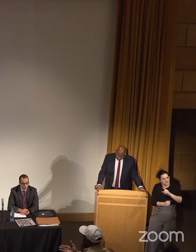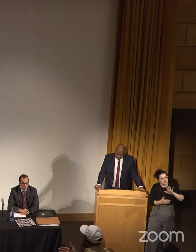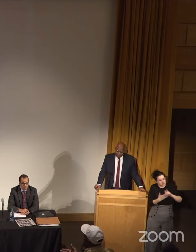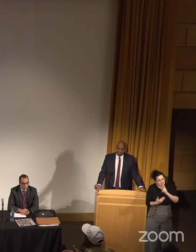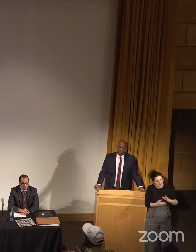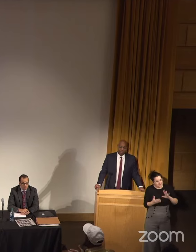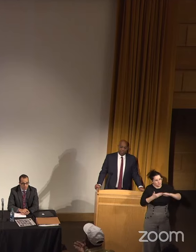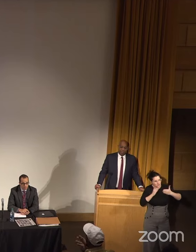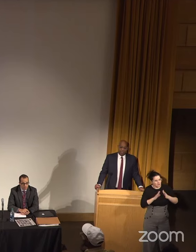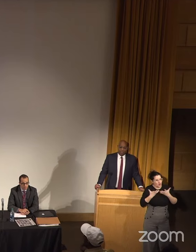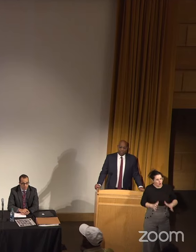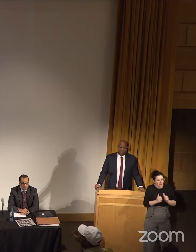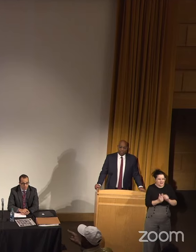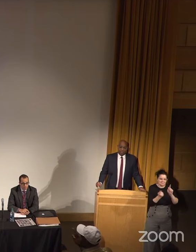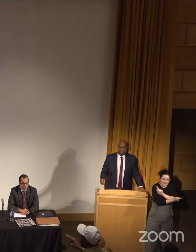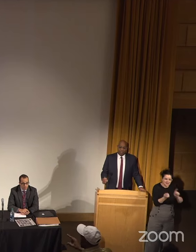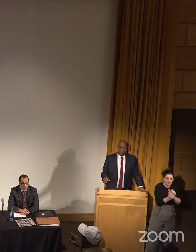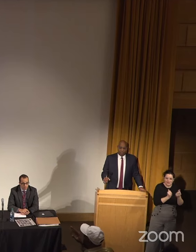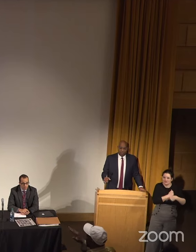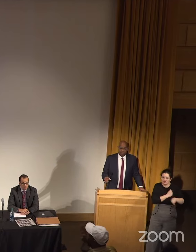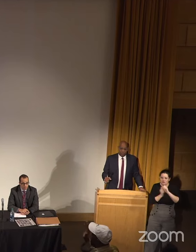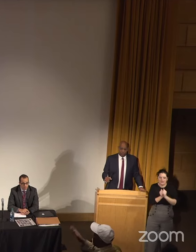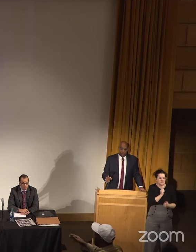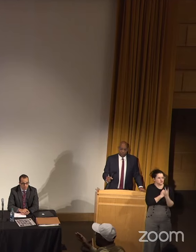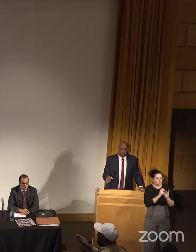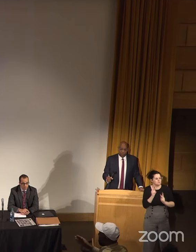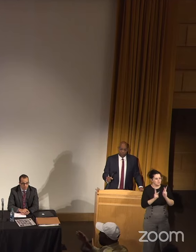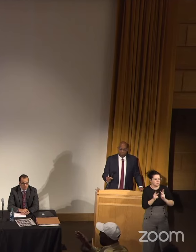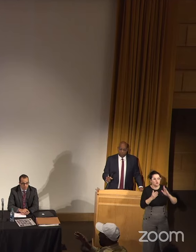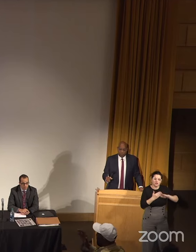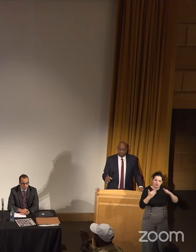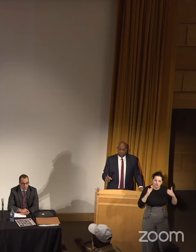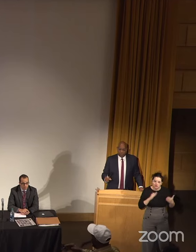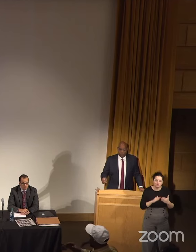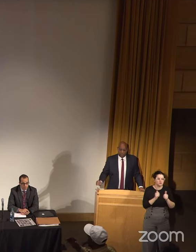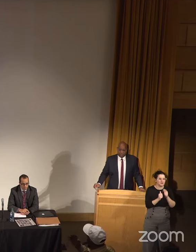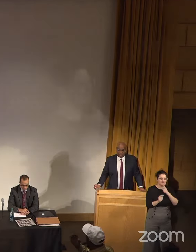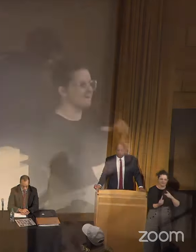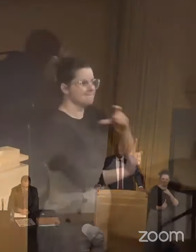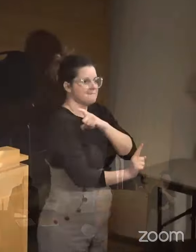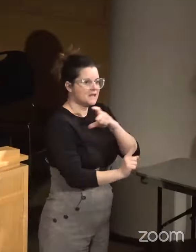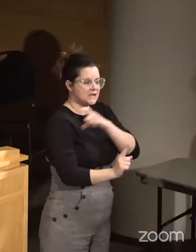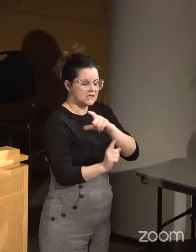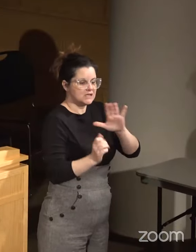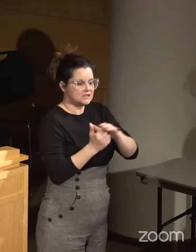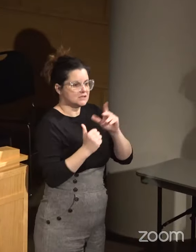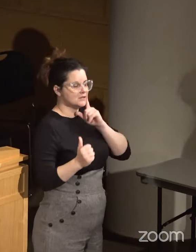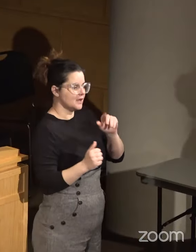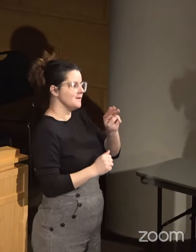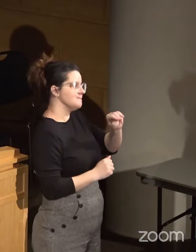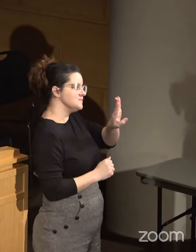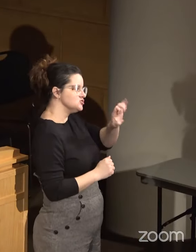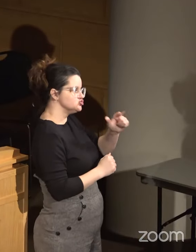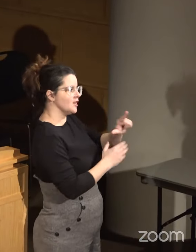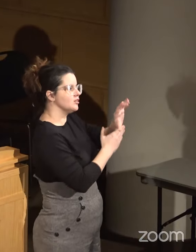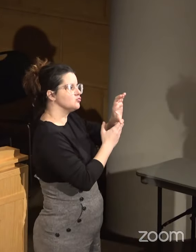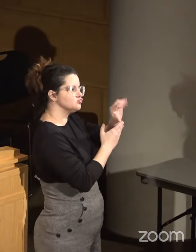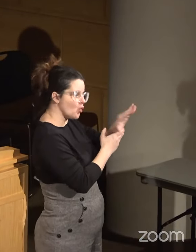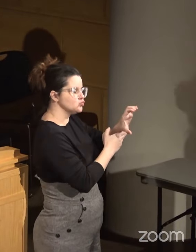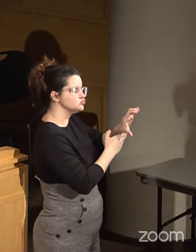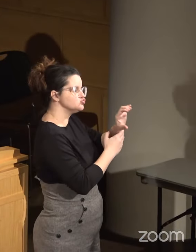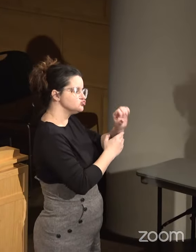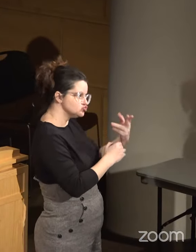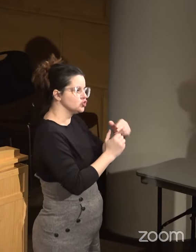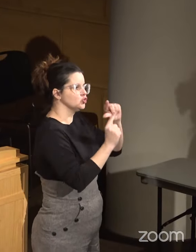meeting the community, should be meeting with you. It's two people, a community, a police, Michelle Walsh Group and the